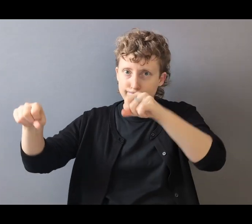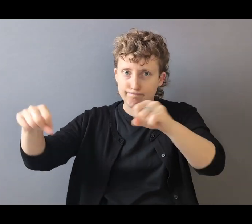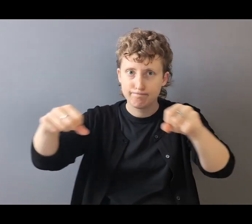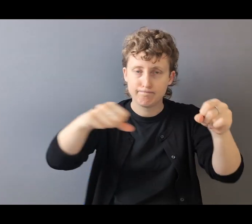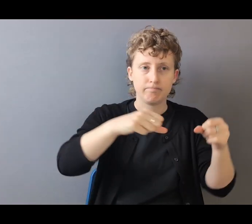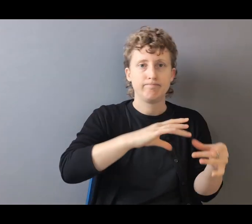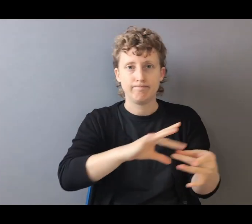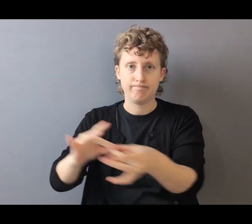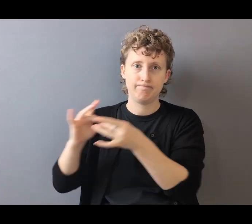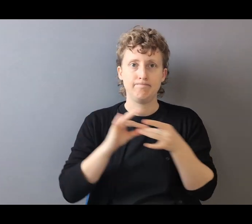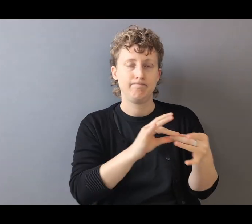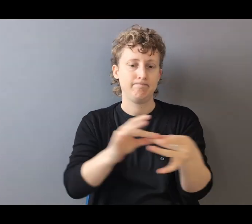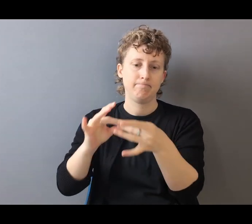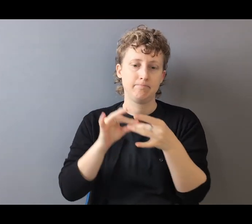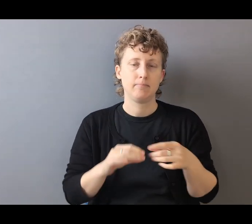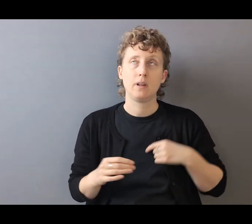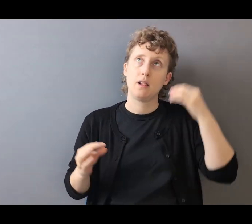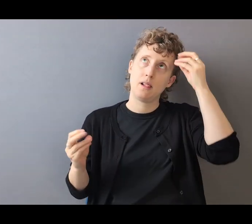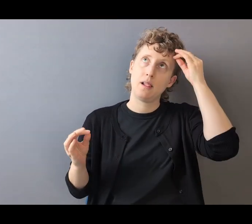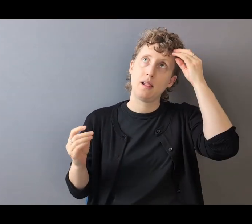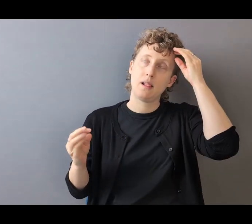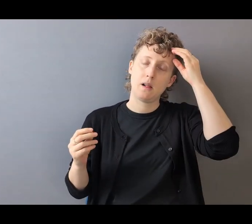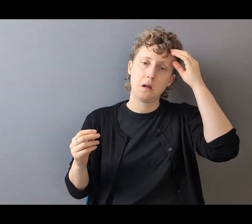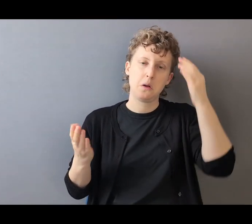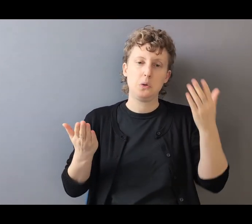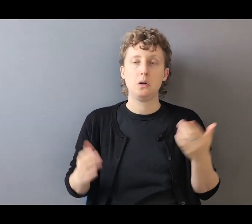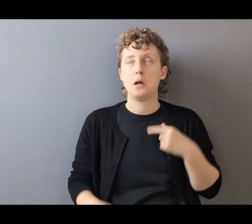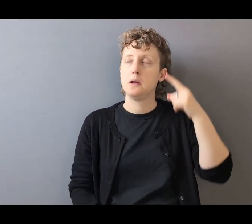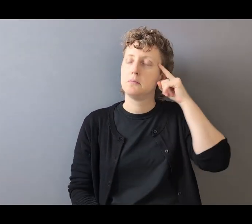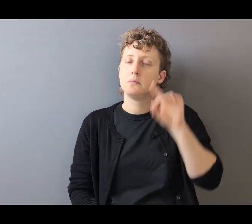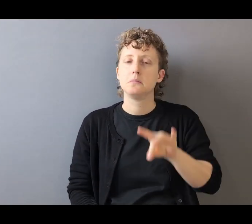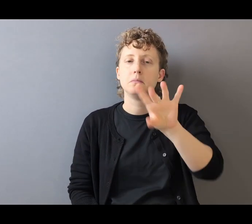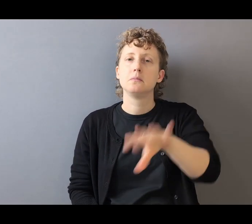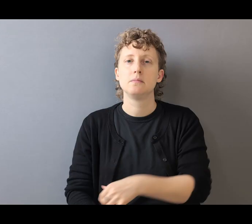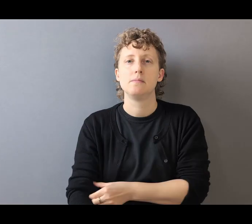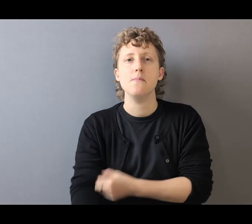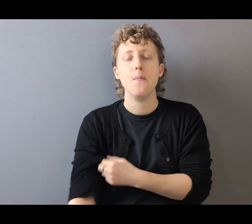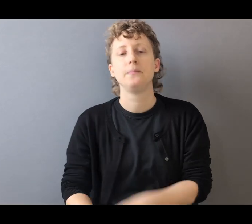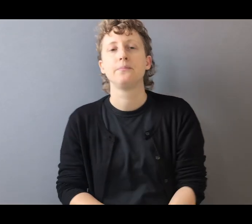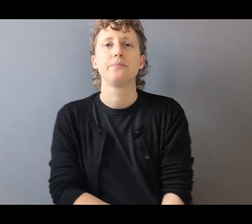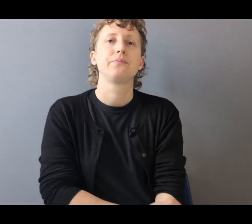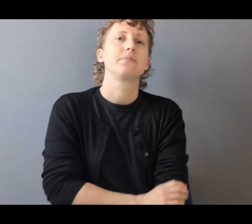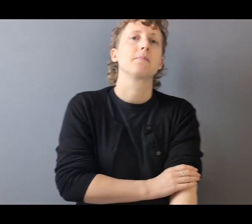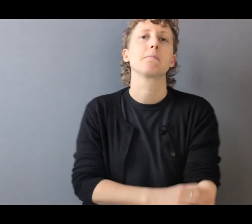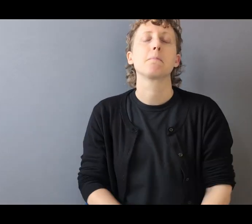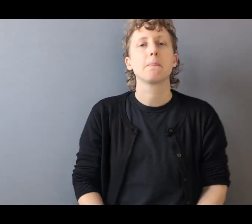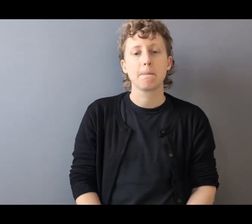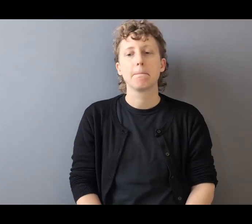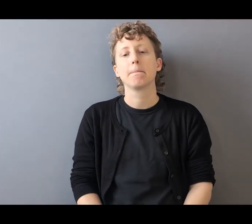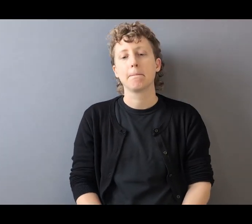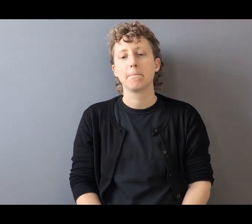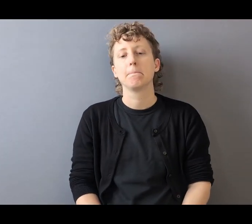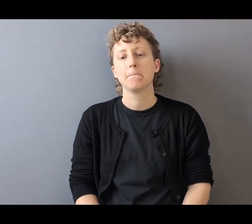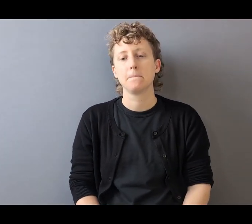or not, but I was thinking about these things today and wanted to maybe raise it now. You know, I think it's very important, and actually we